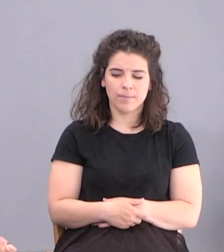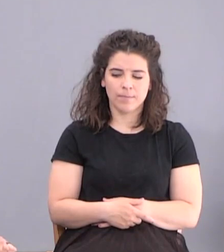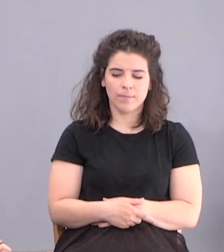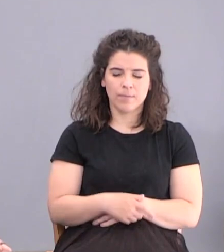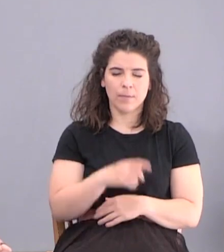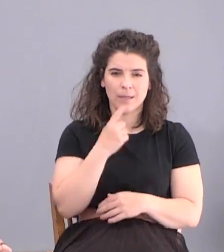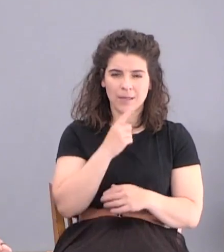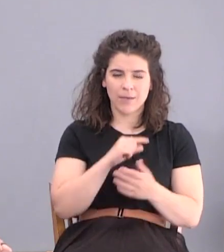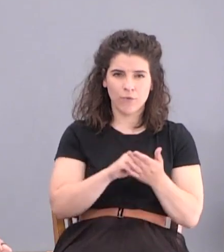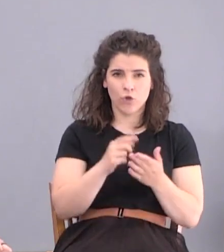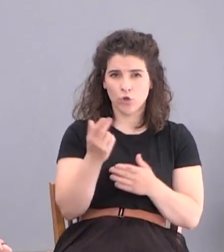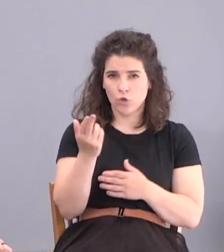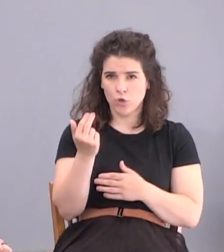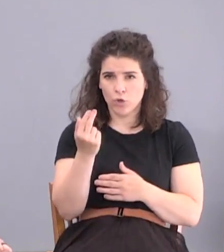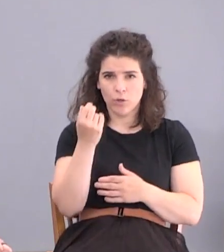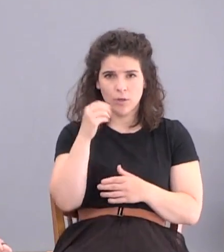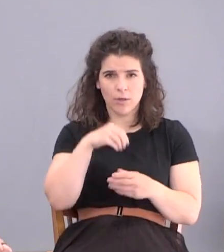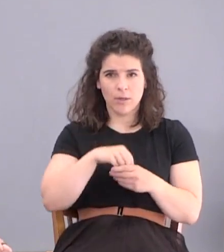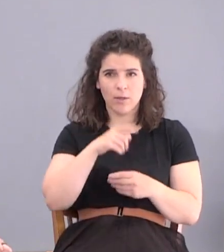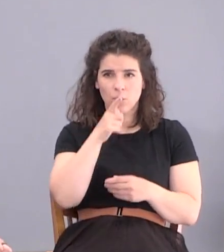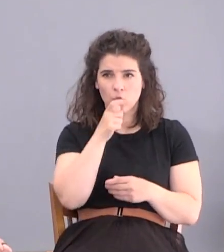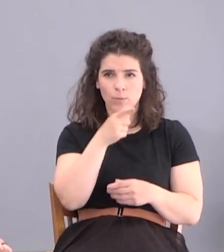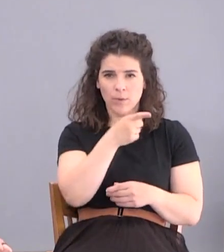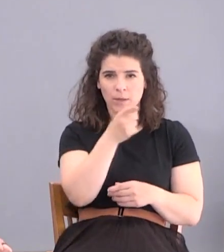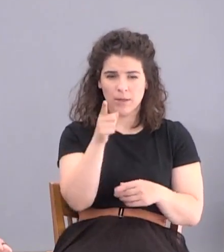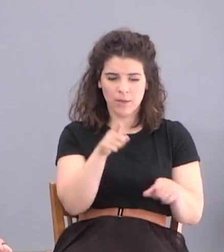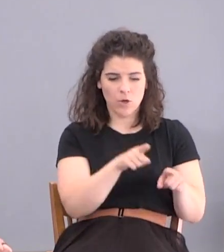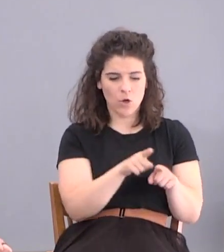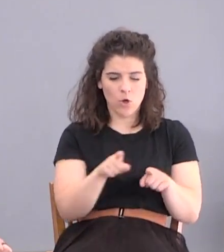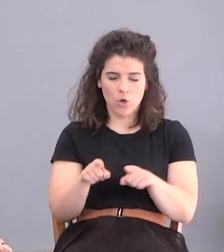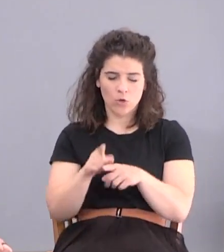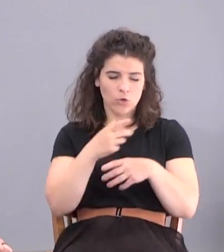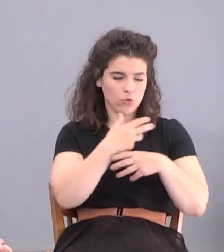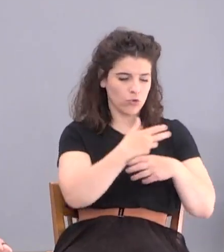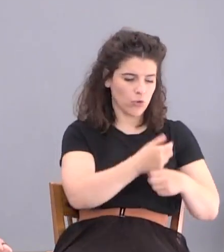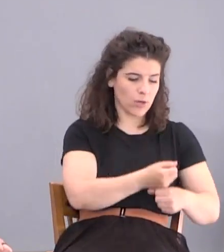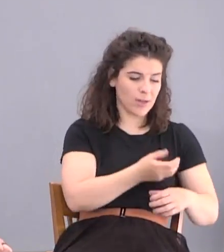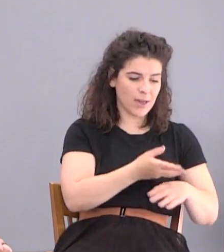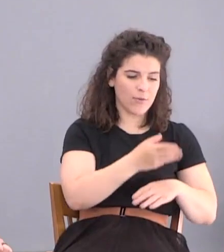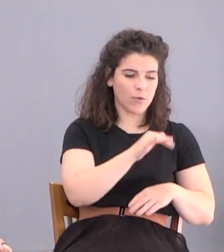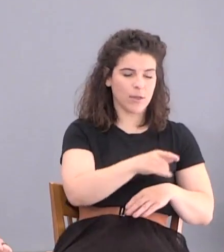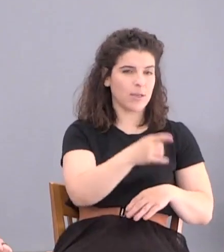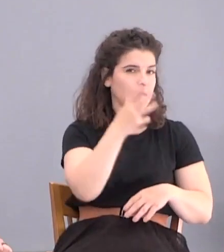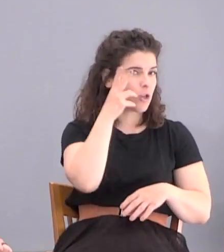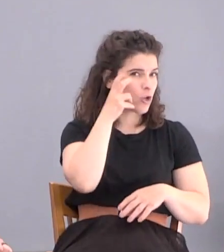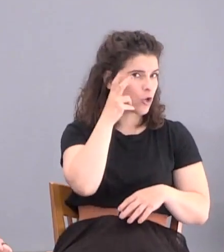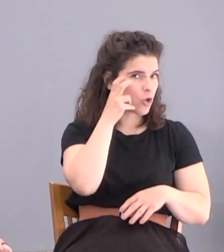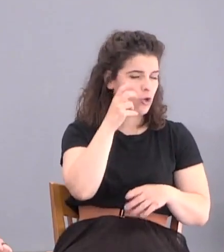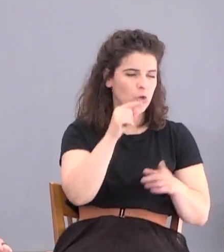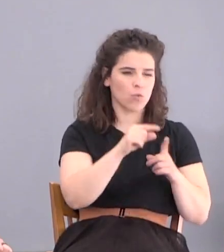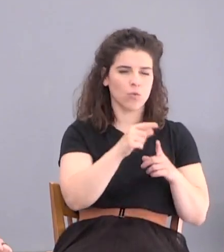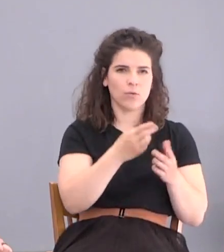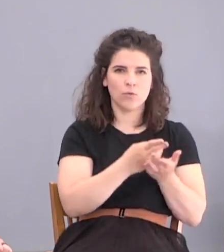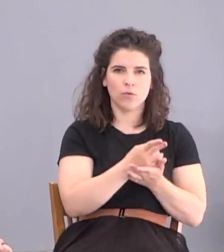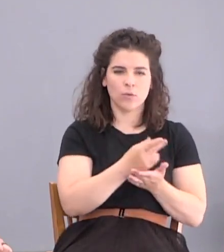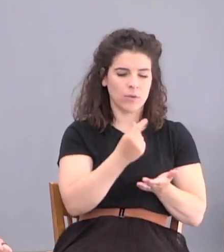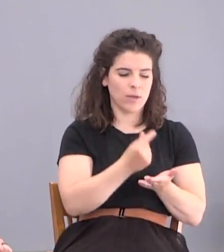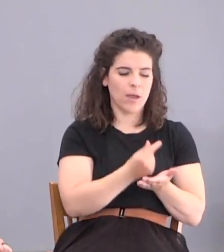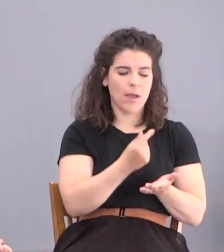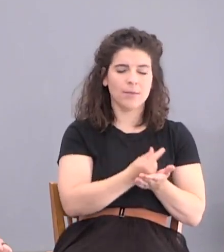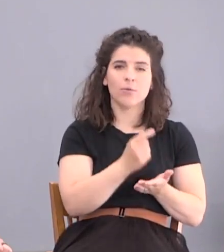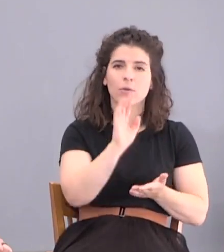It says in verse 13, in whom ye also trusted after that ye heard the word of truth, the gospel of your